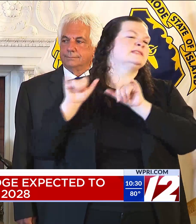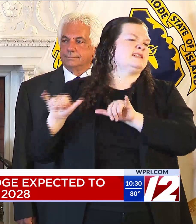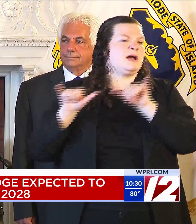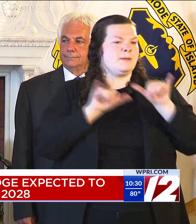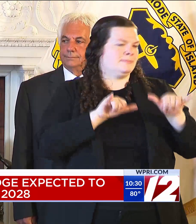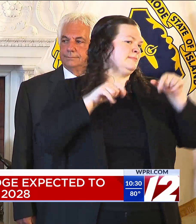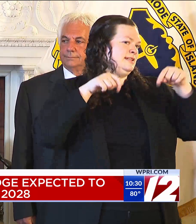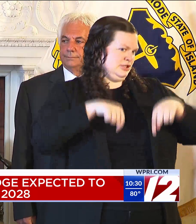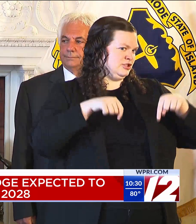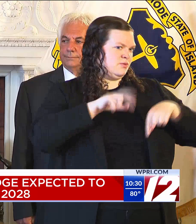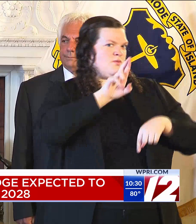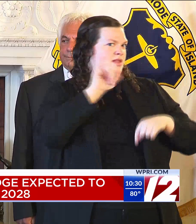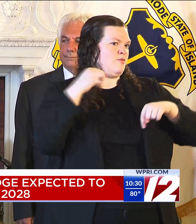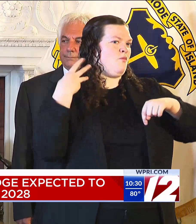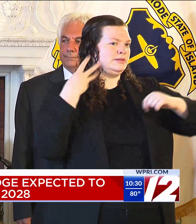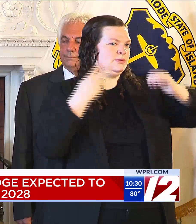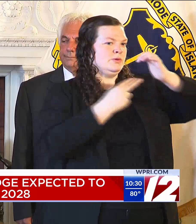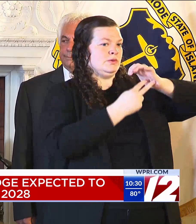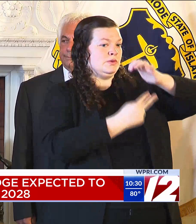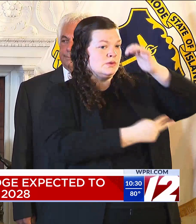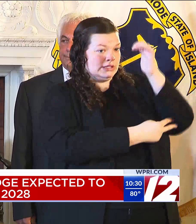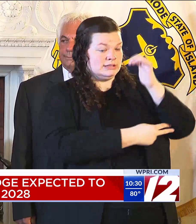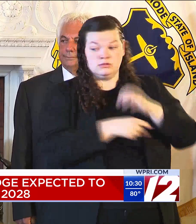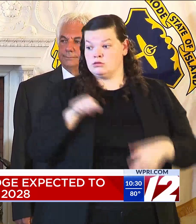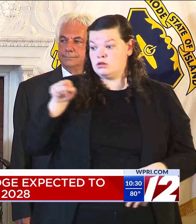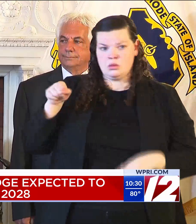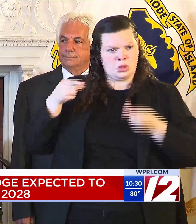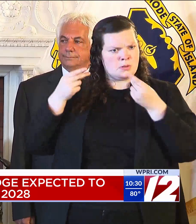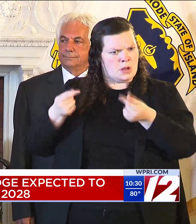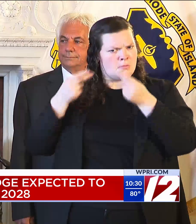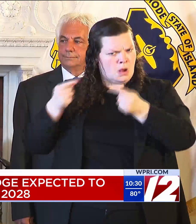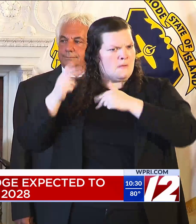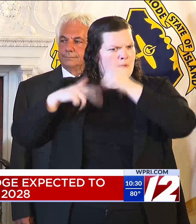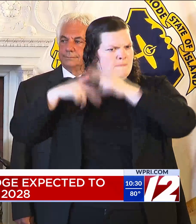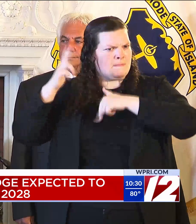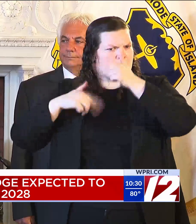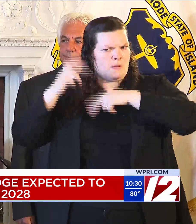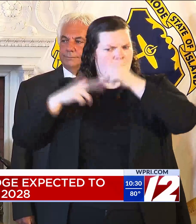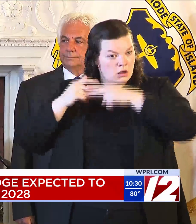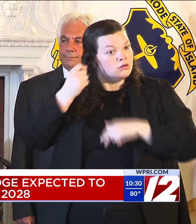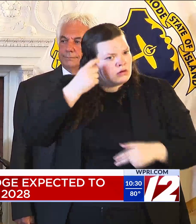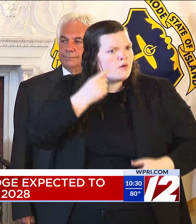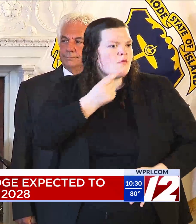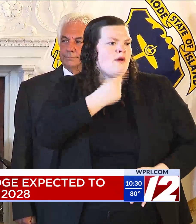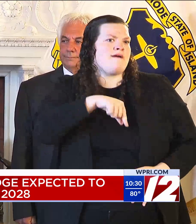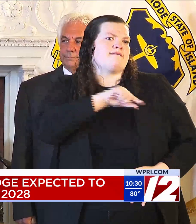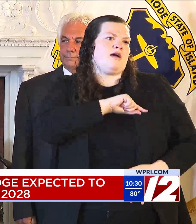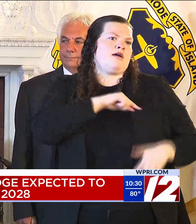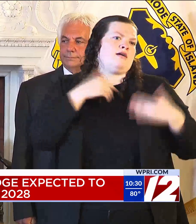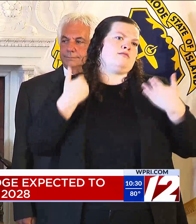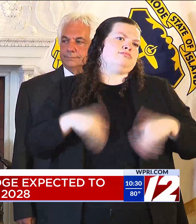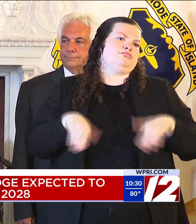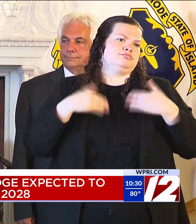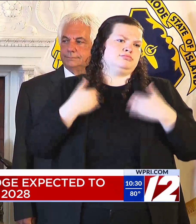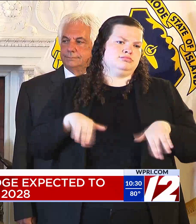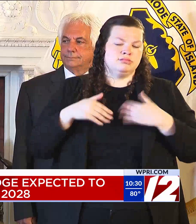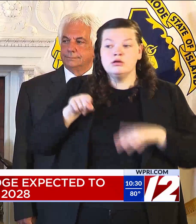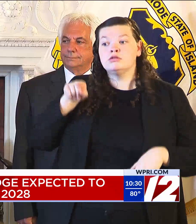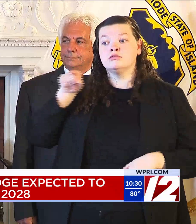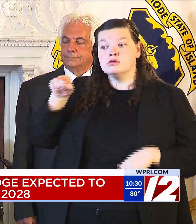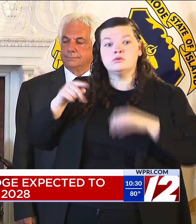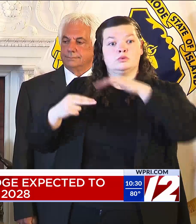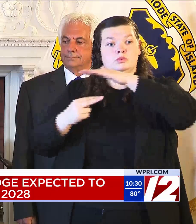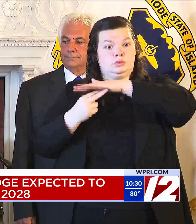high quality. The fact that the 5,000-foot-long Chain of Rocks Bridge, which is nearly 3.5 times the length that we'll be building here